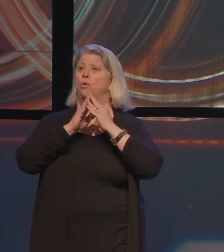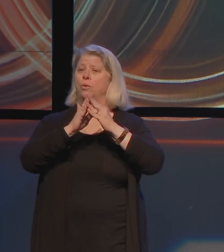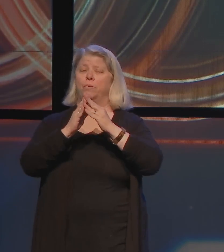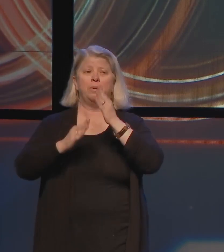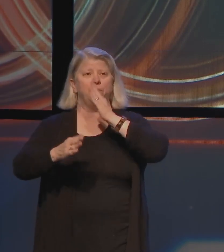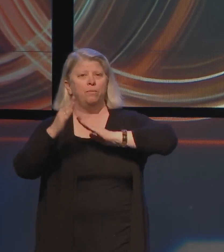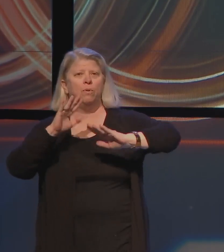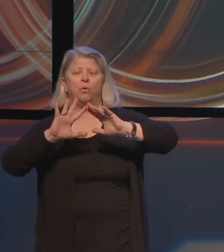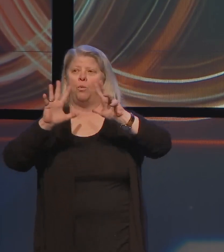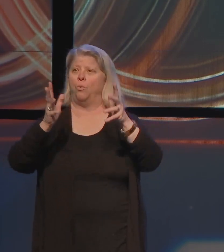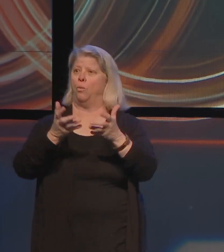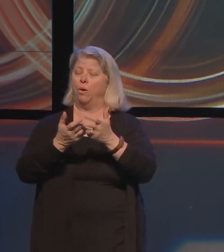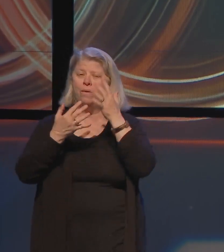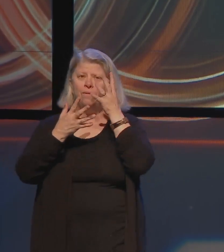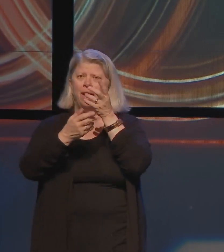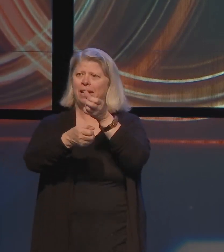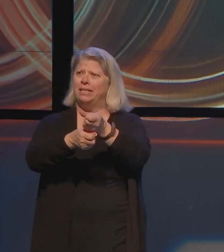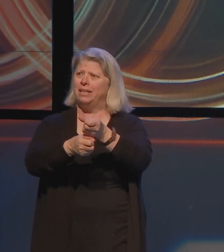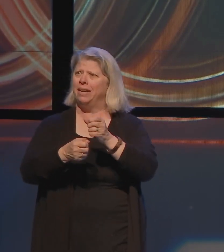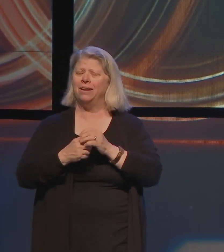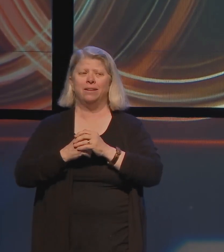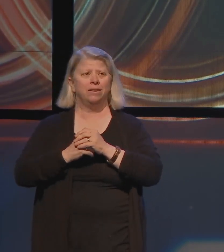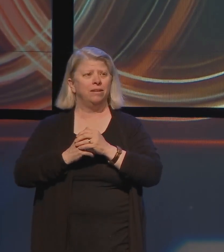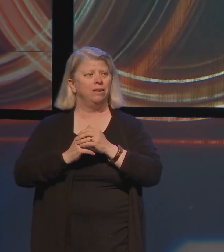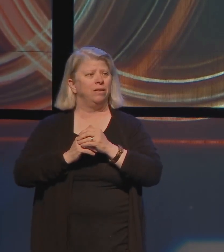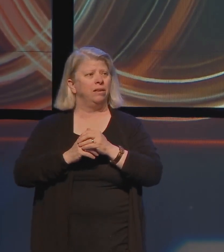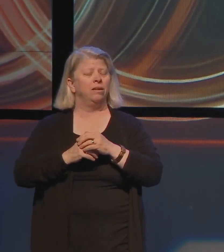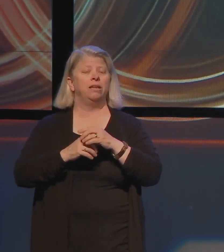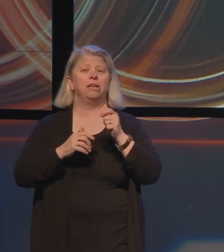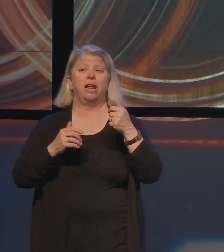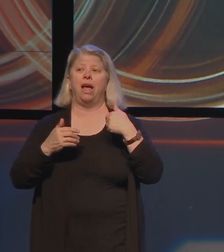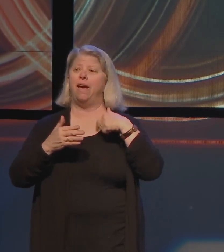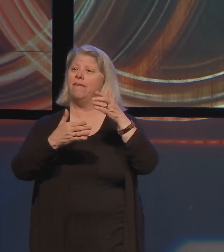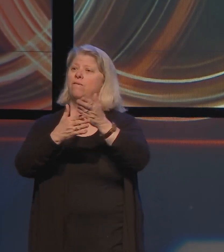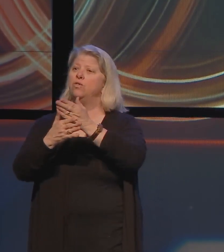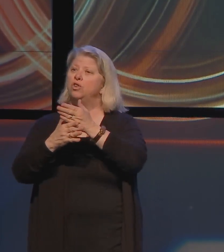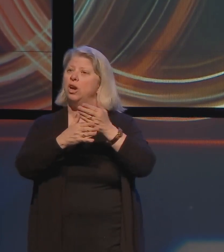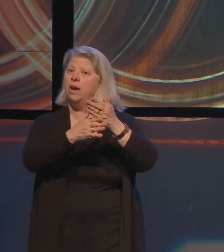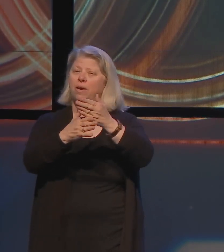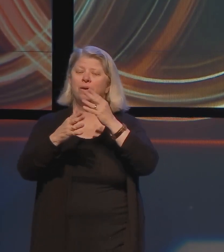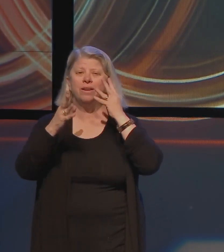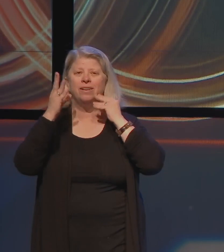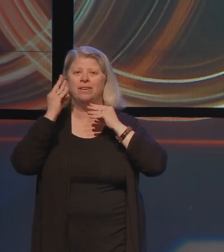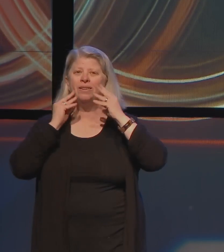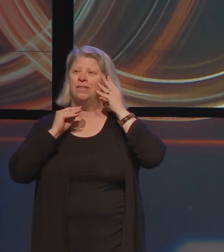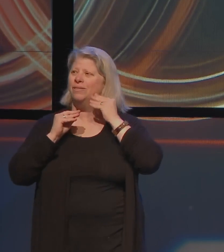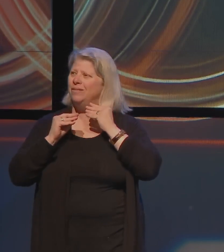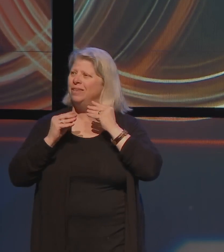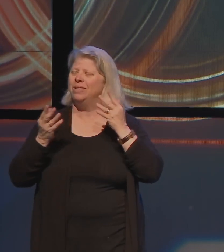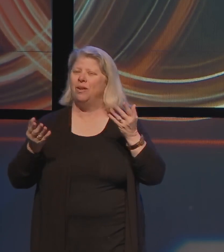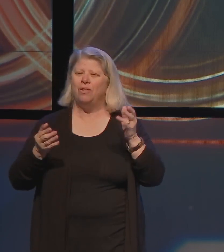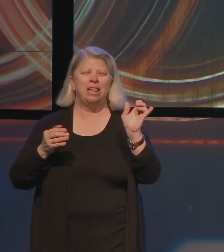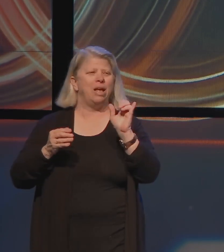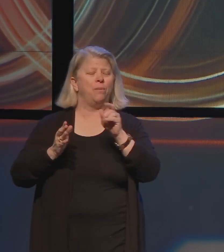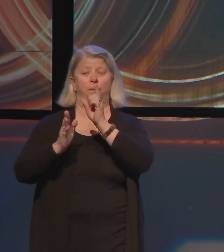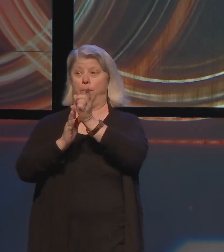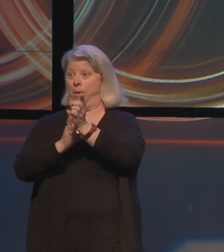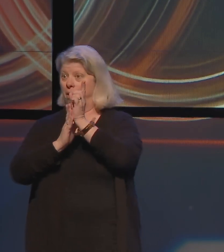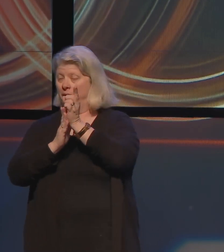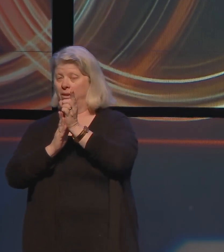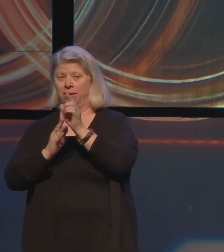martial arts world is so fascinating because you have this shared experience. And so 1 minute you'll